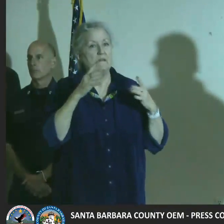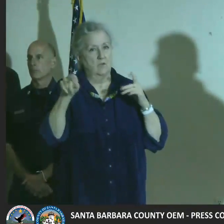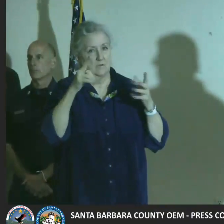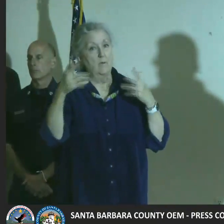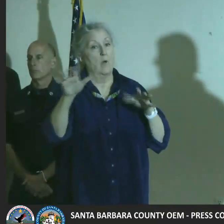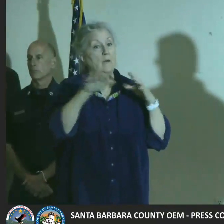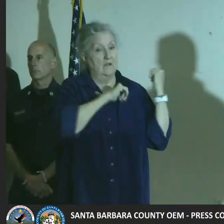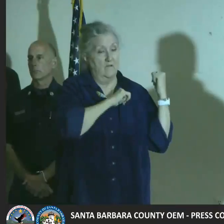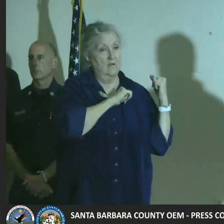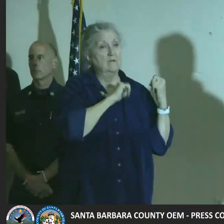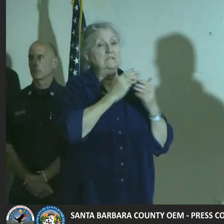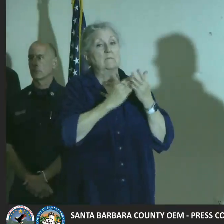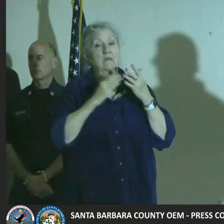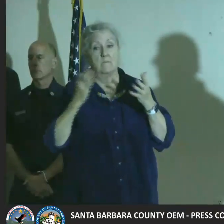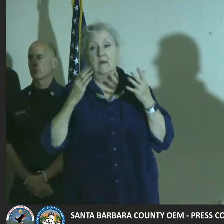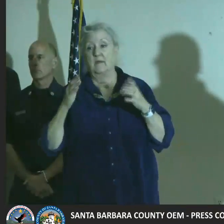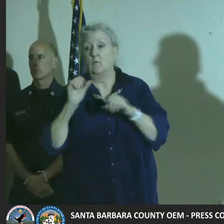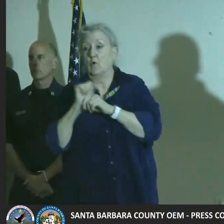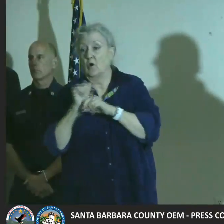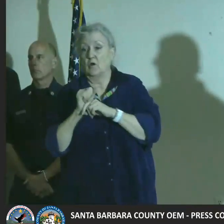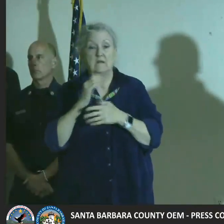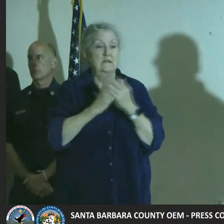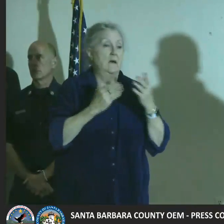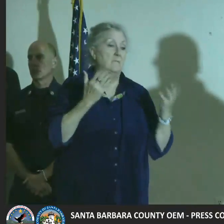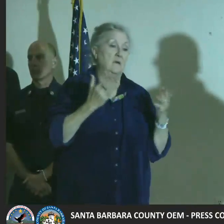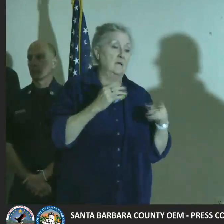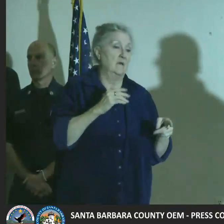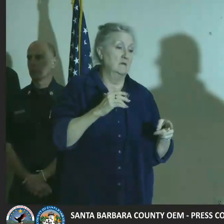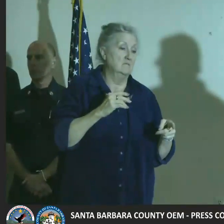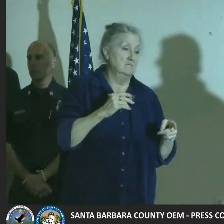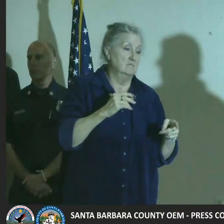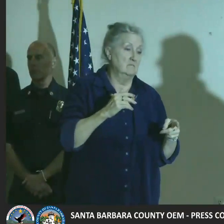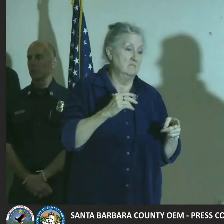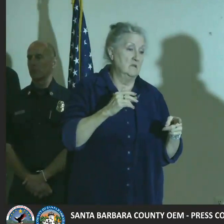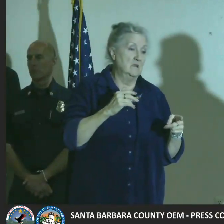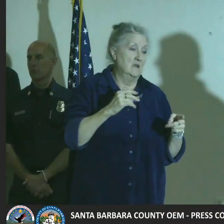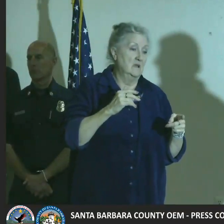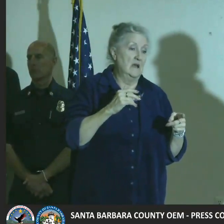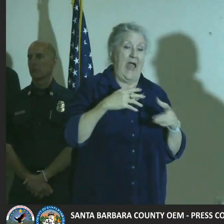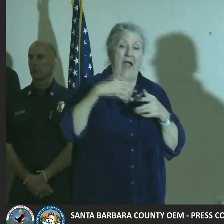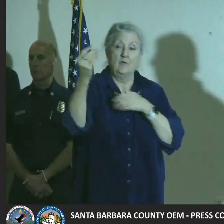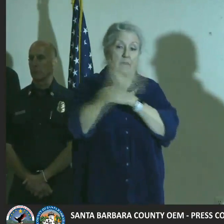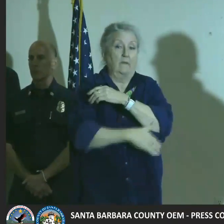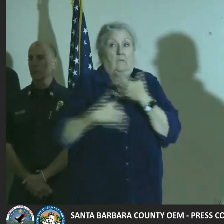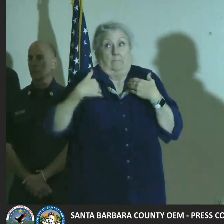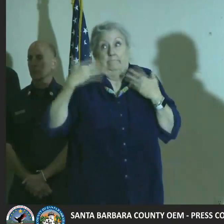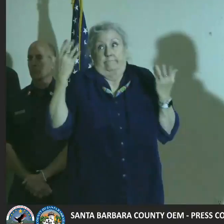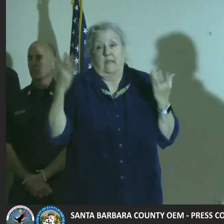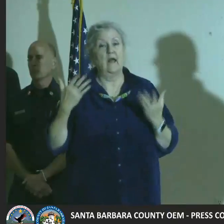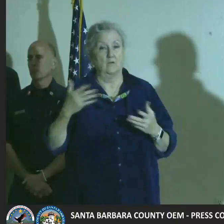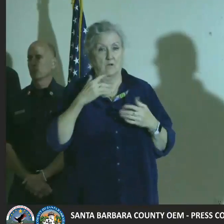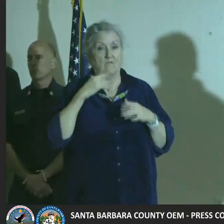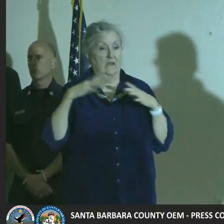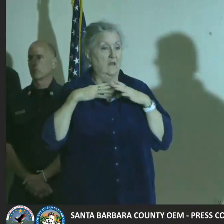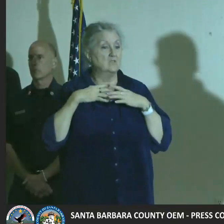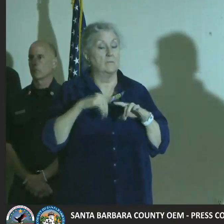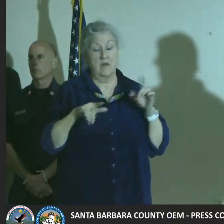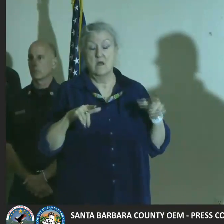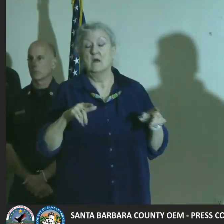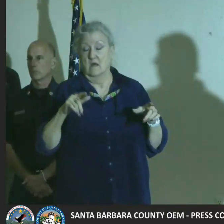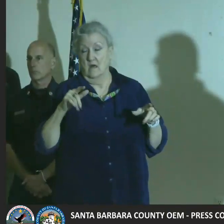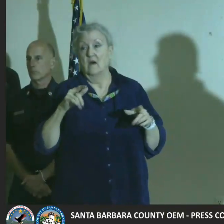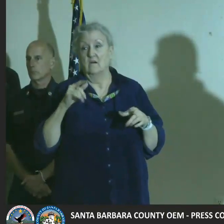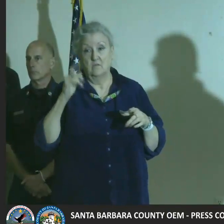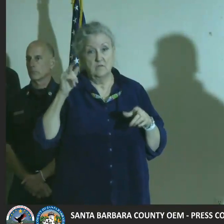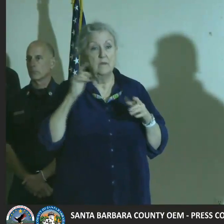would have evacuated. Some of those people might have been at work. Some of them might have been in out of the country, and on vacation. But of